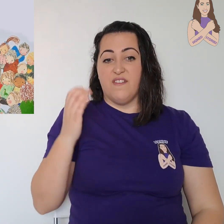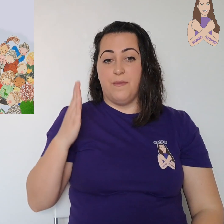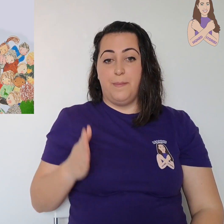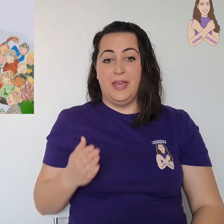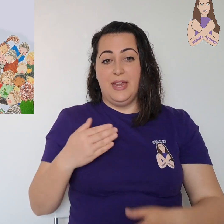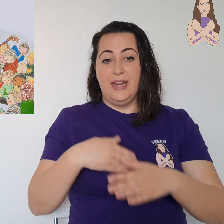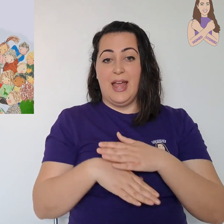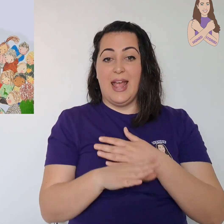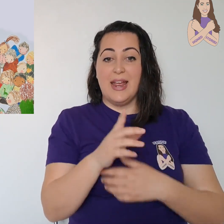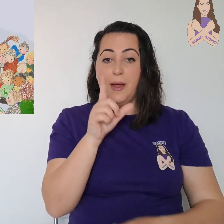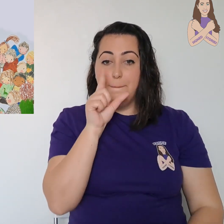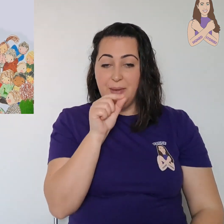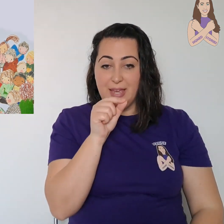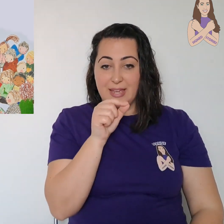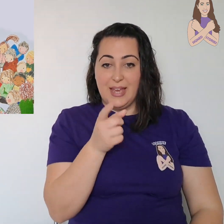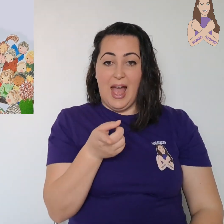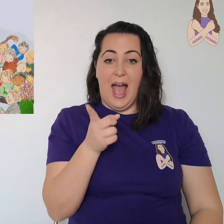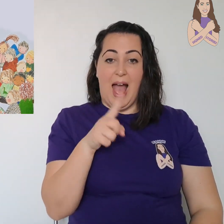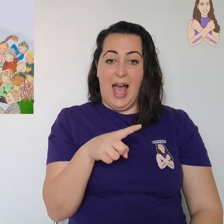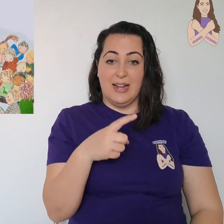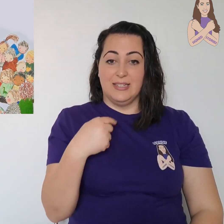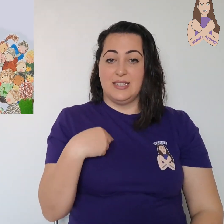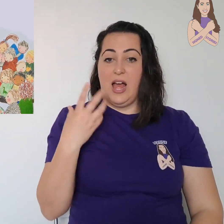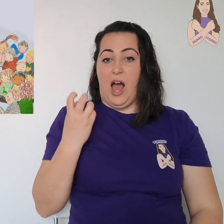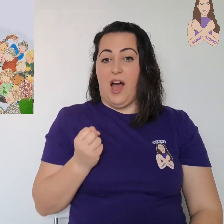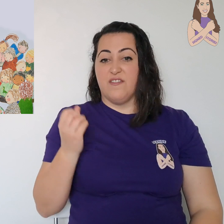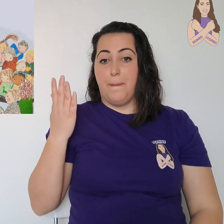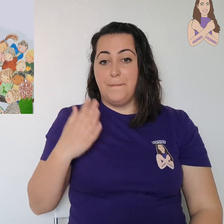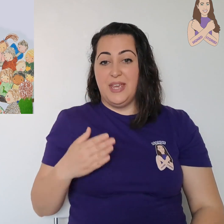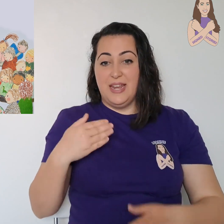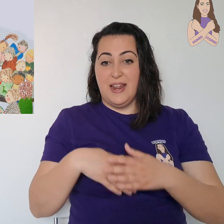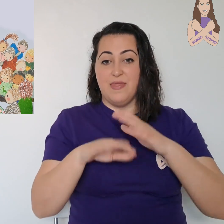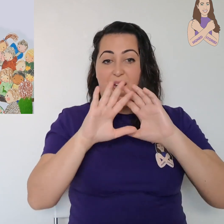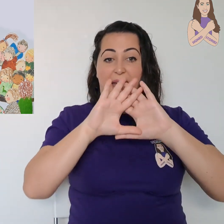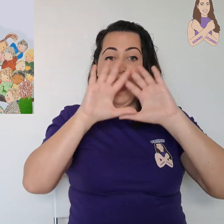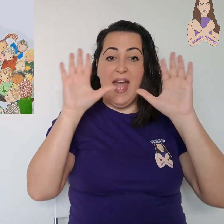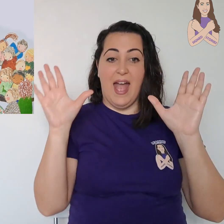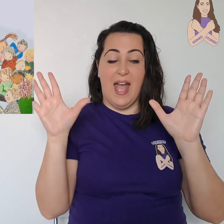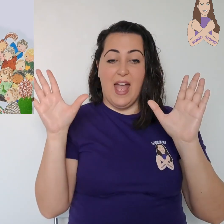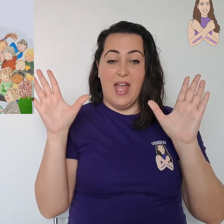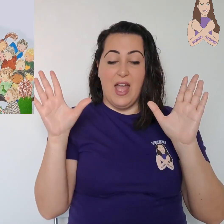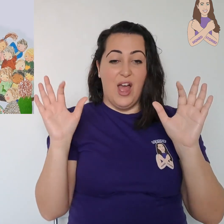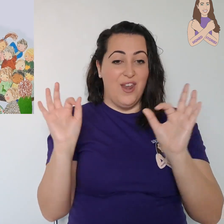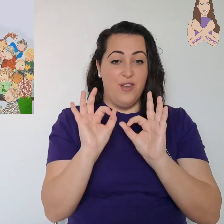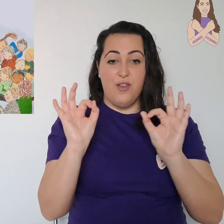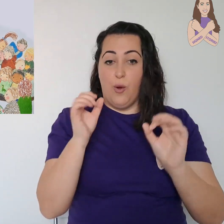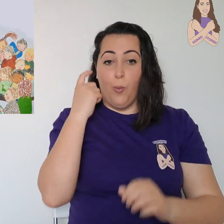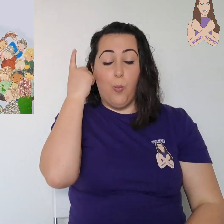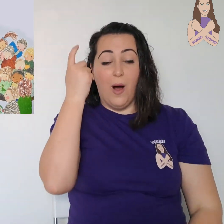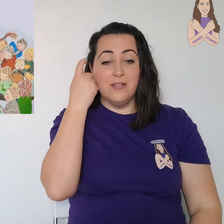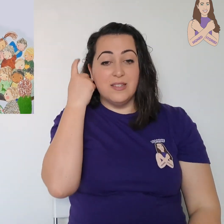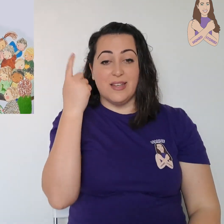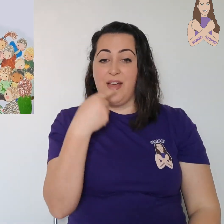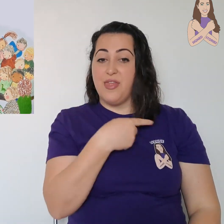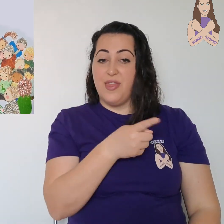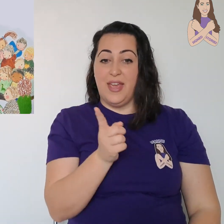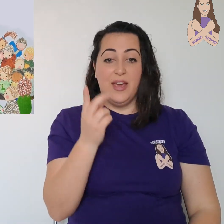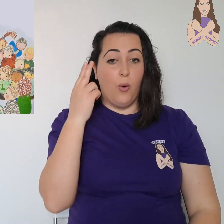I've been in a beak, and I've been in the air. No wonder they